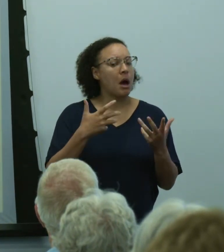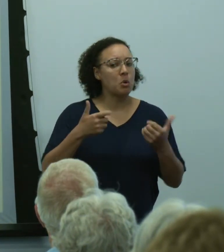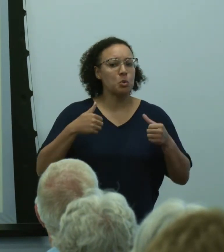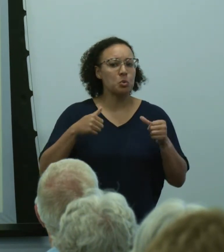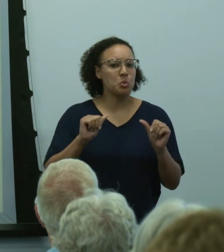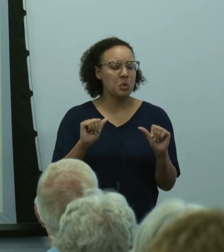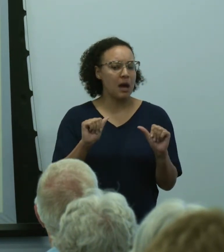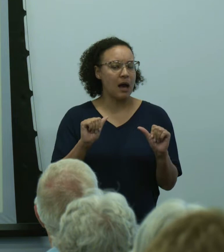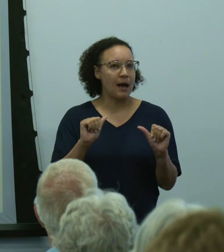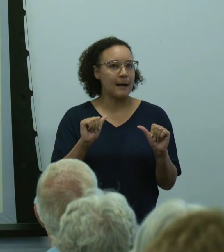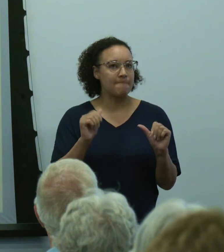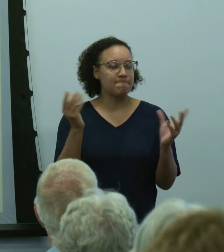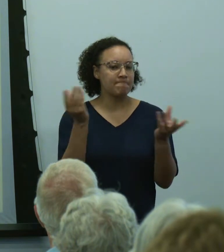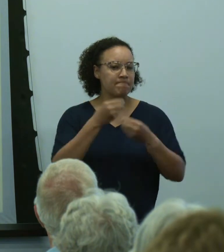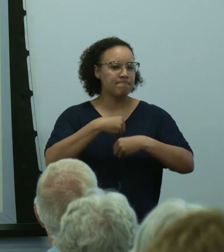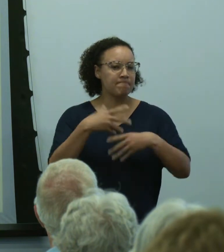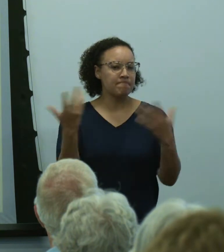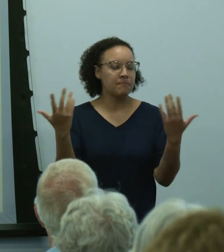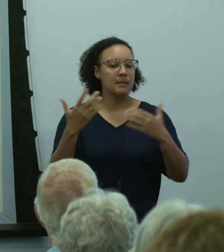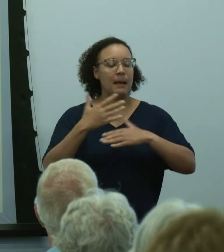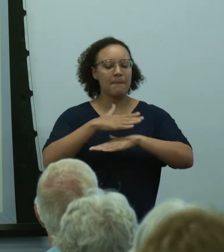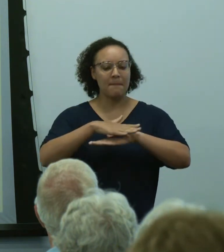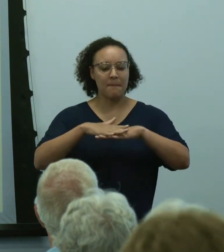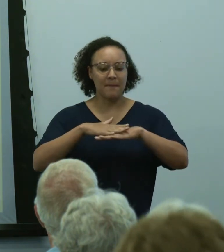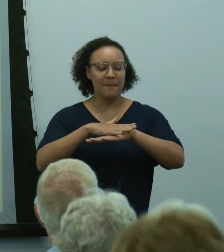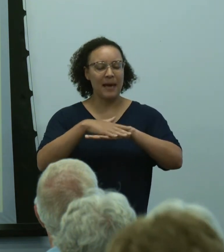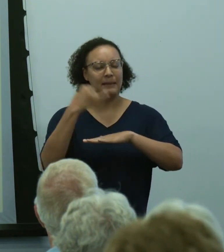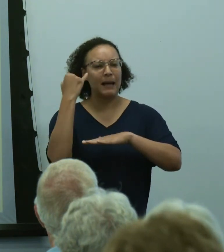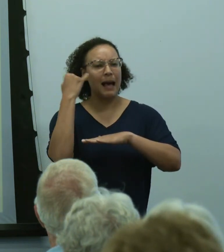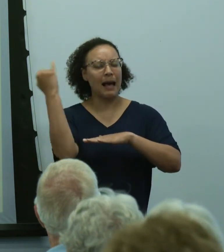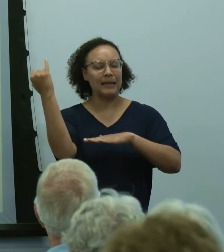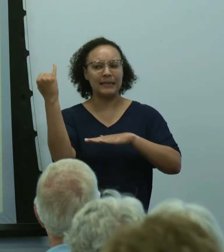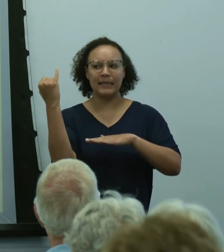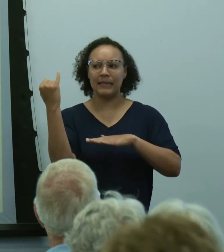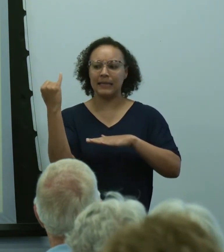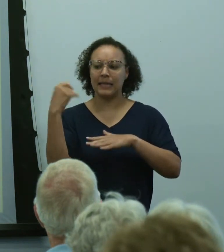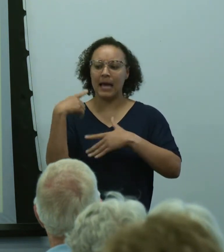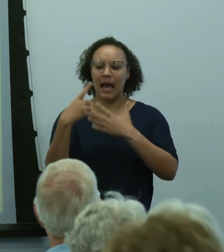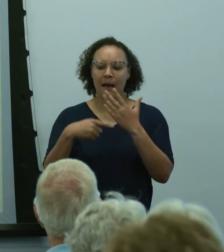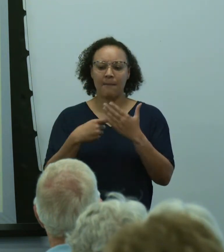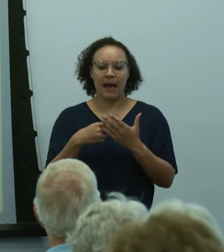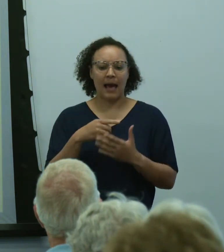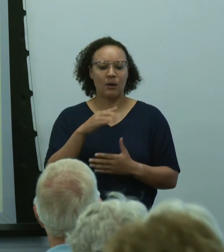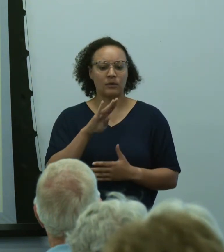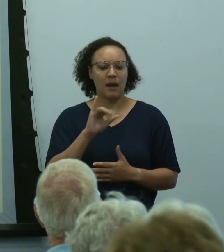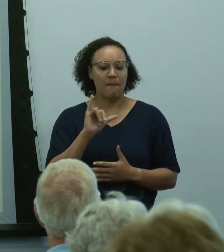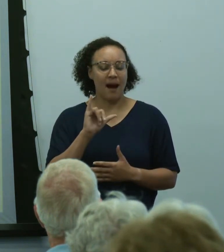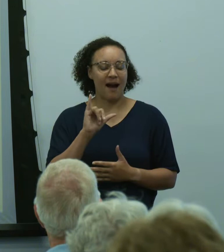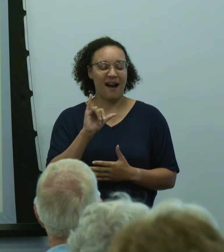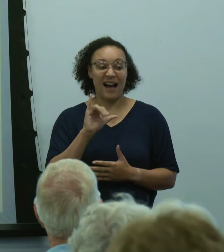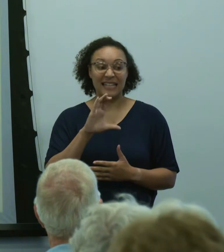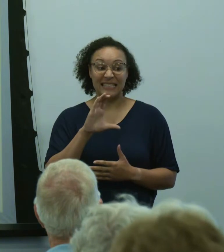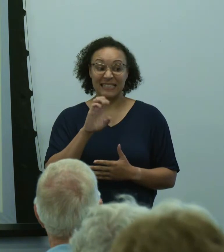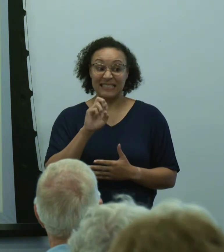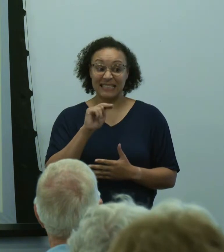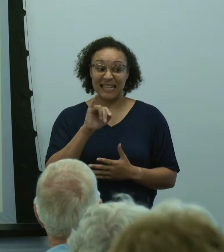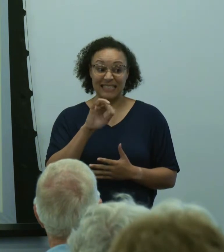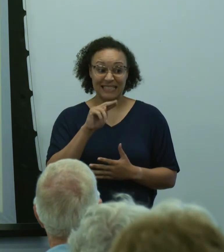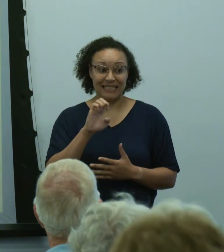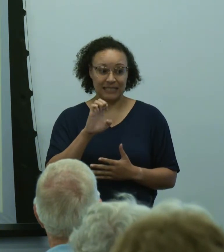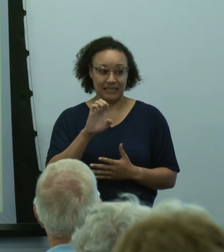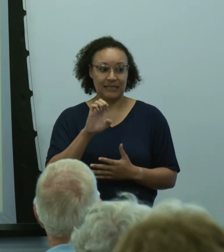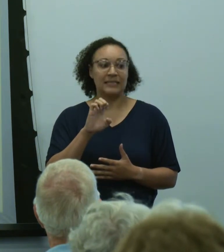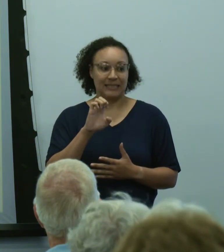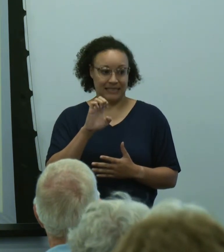you a basic idea of the Byzantine way the Ohio